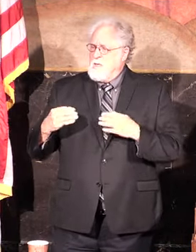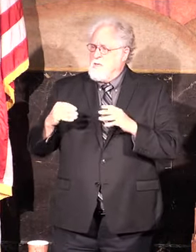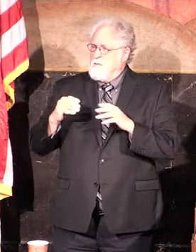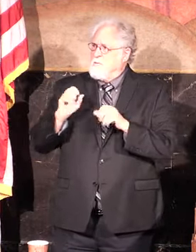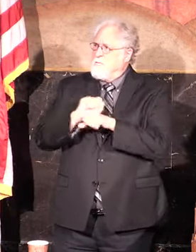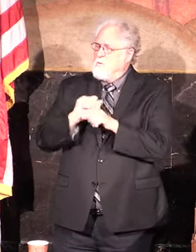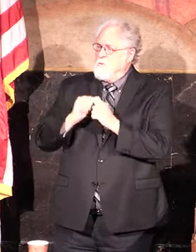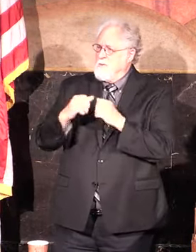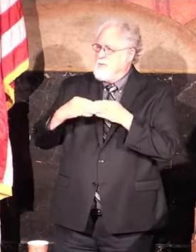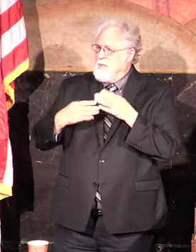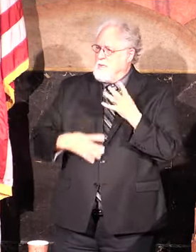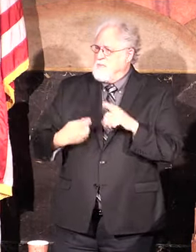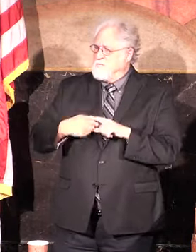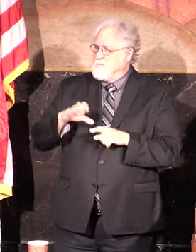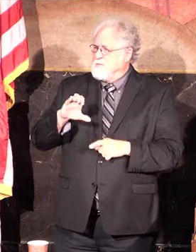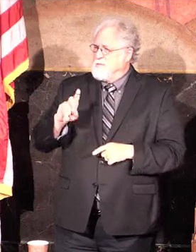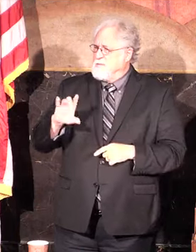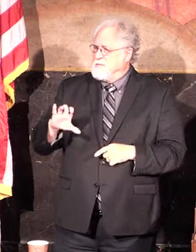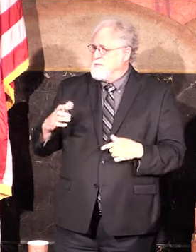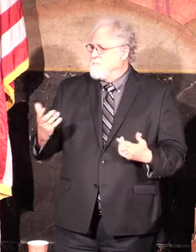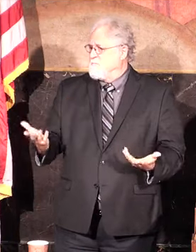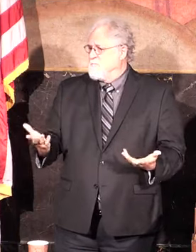CDC guidelines.